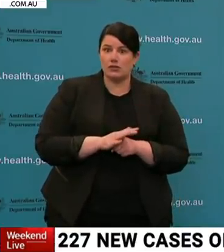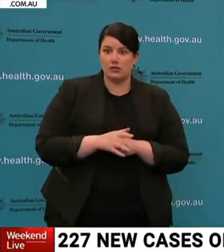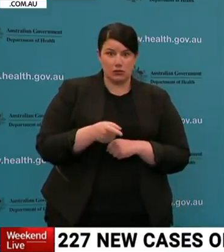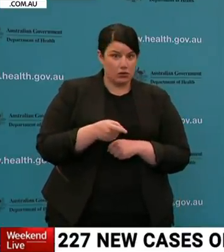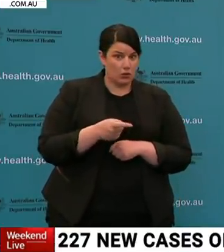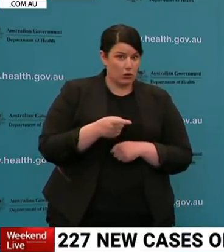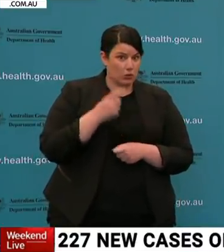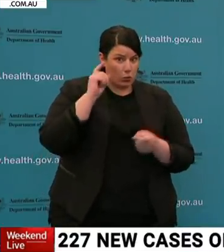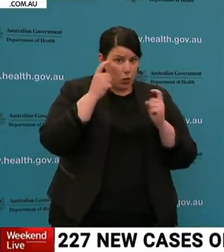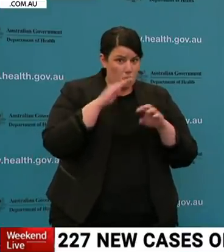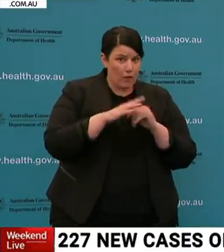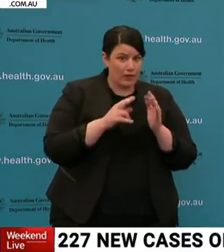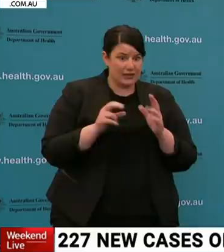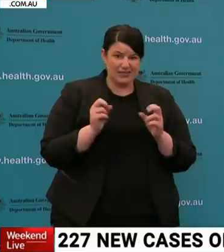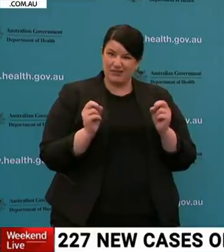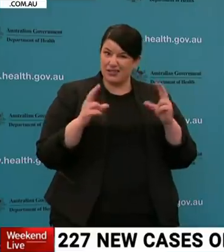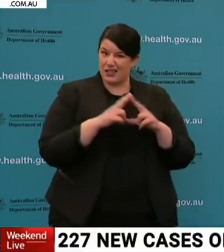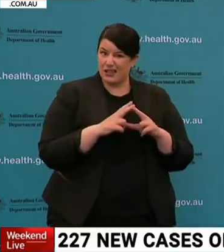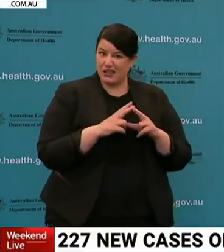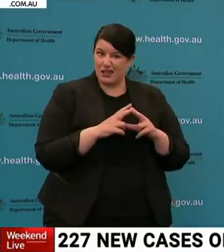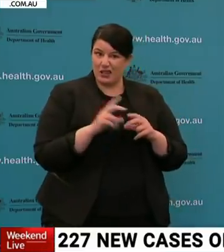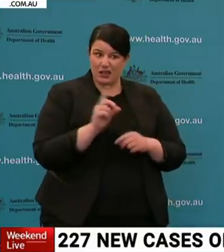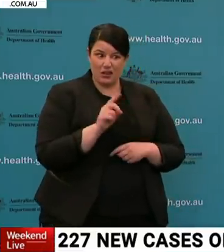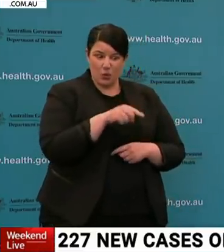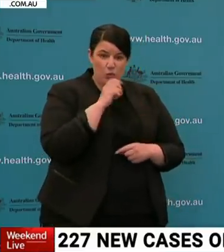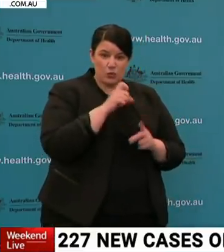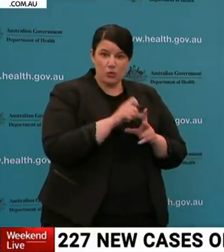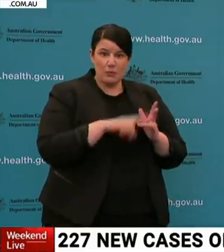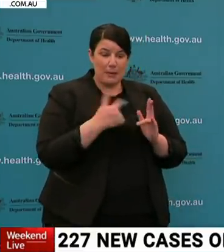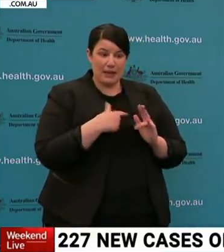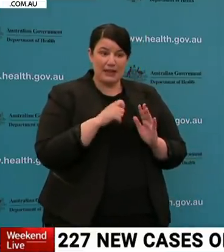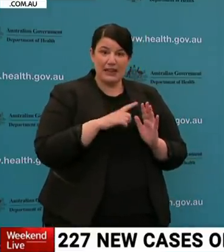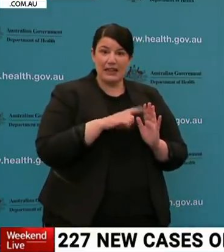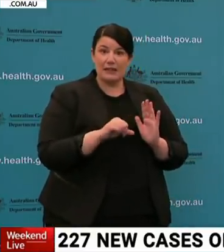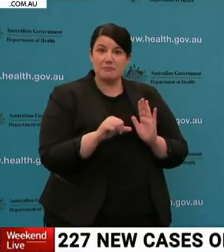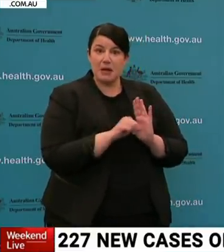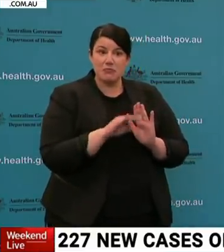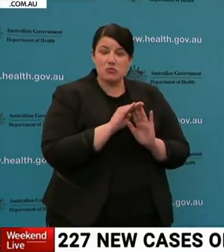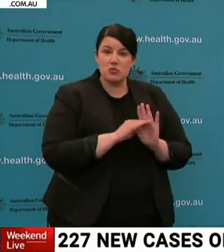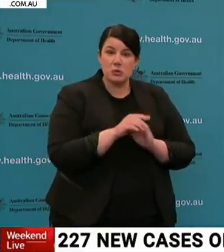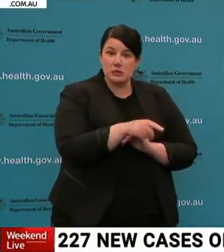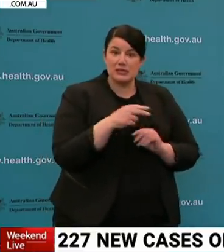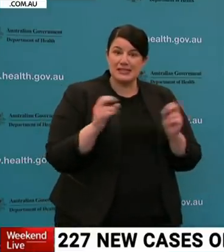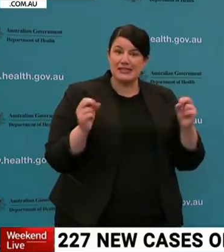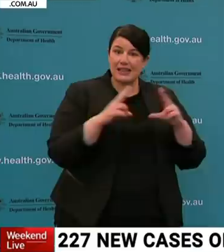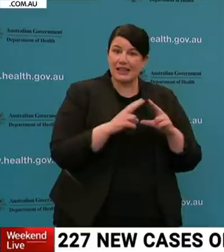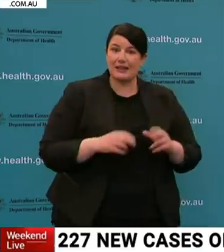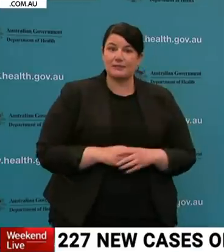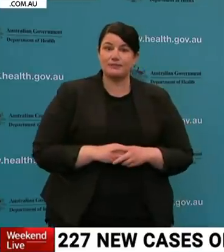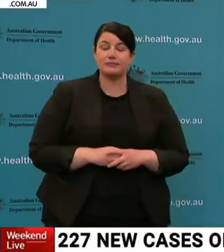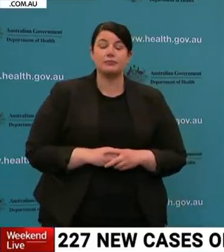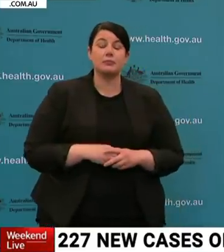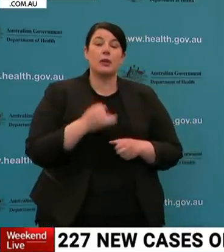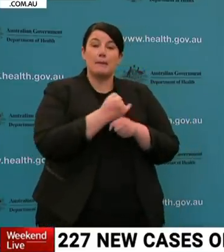And is that a consideration that the AHPPC might need to take about further steps that might need to be taken in New South Wales? So we're meeting